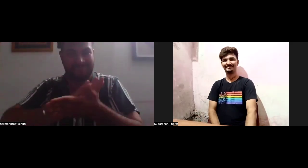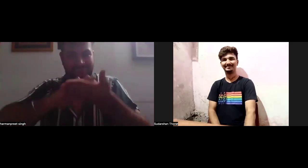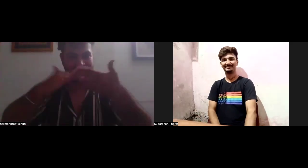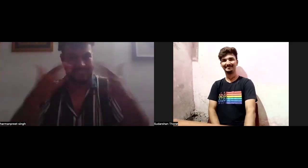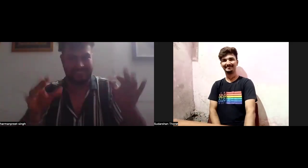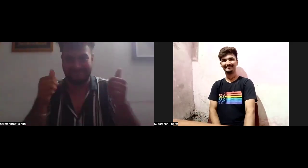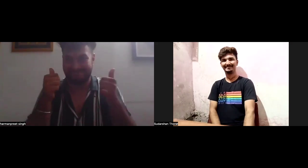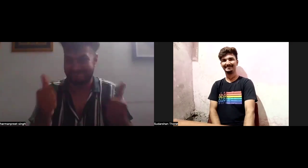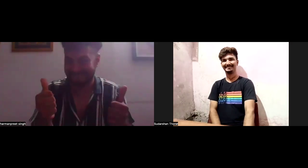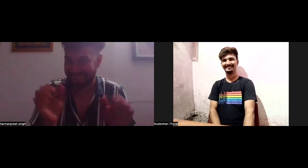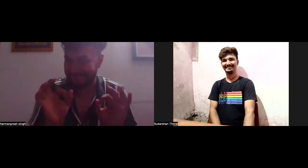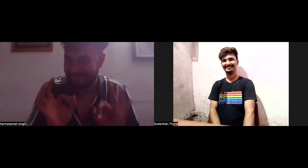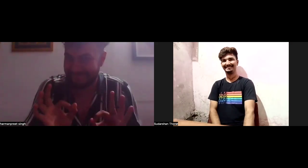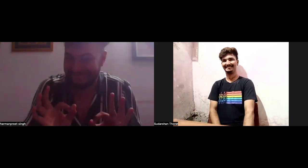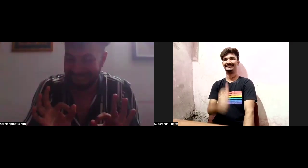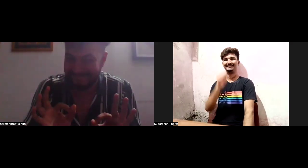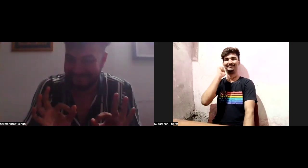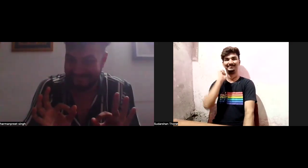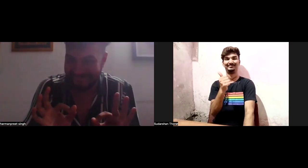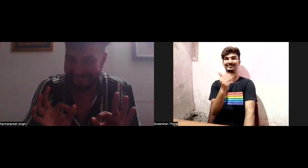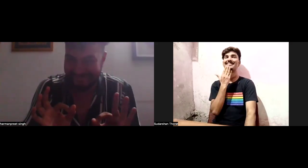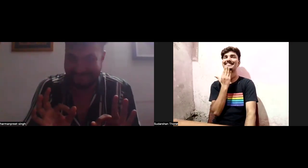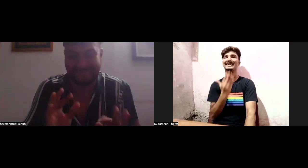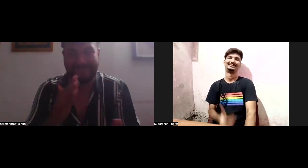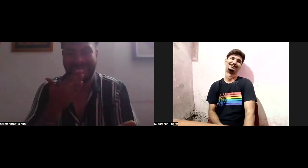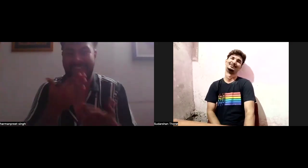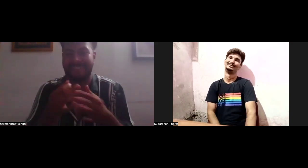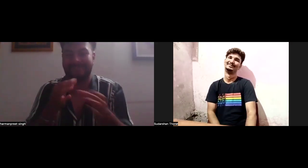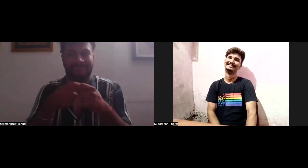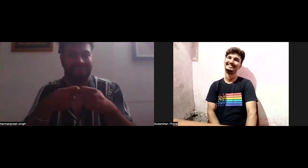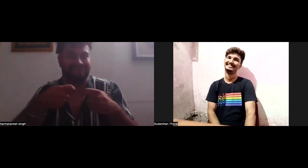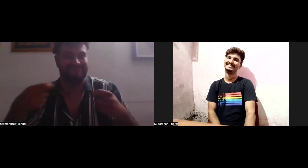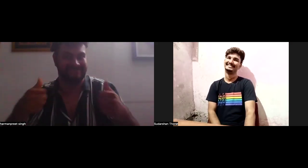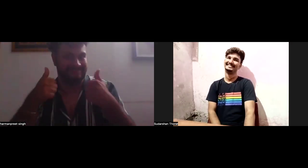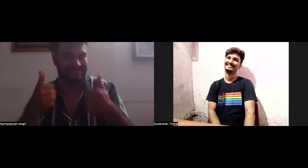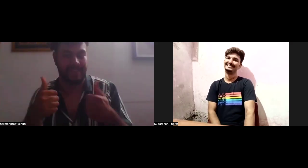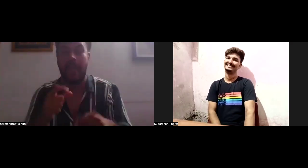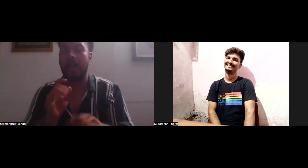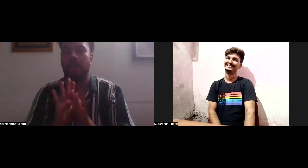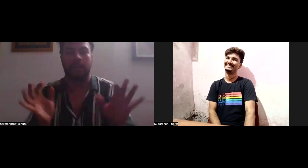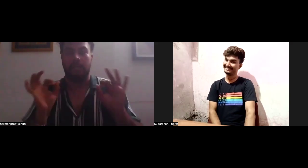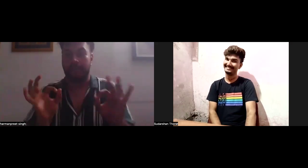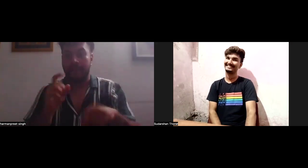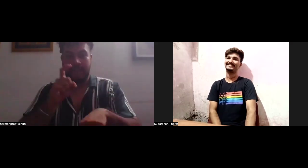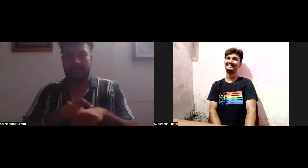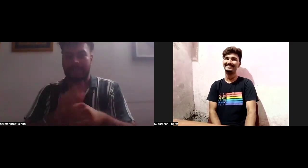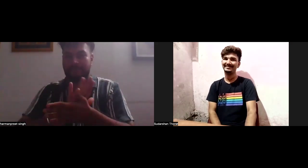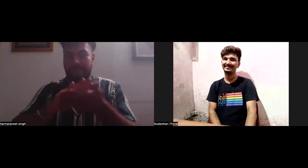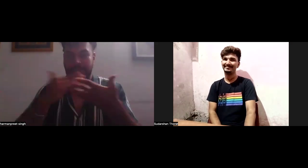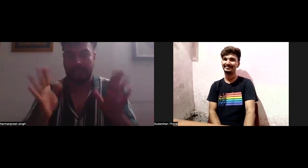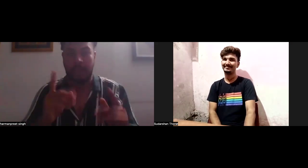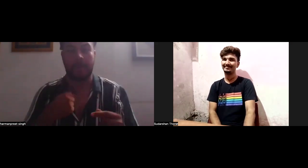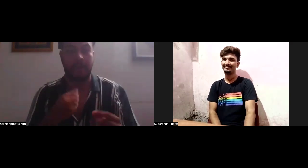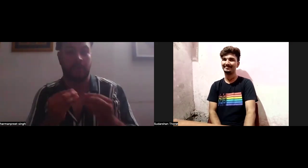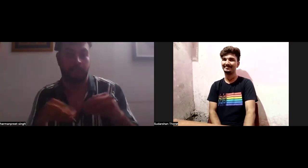Whoa, thank you, Sudarshan. Thank you so much. I think we are done with the time. Thank you so much for explaining in brief,